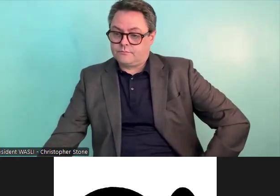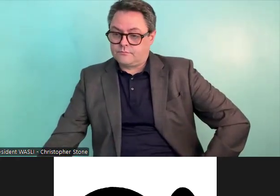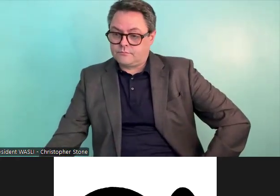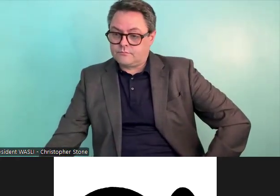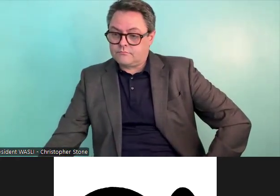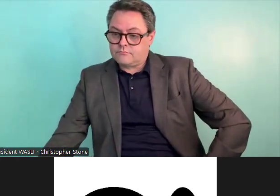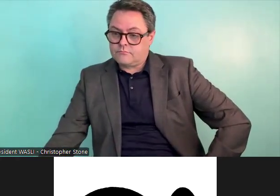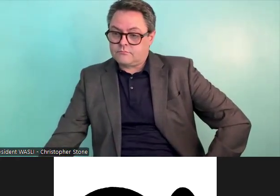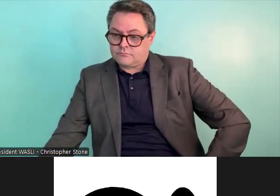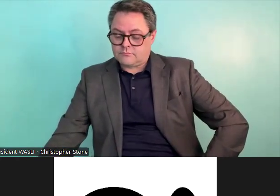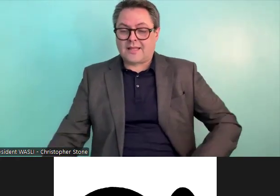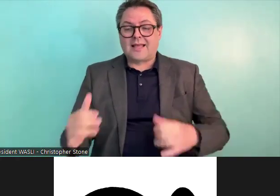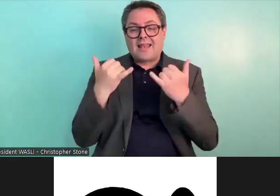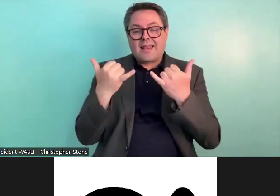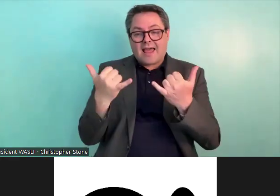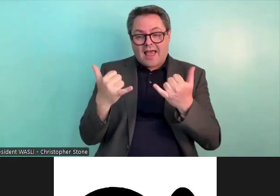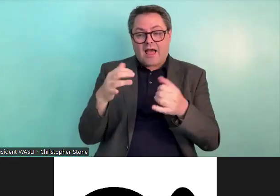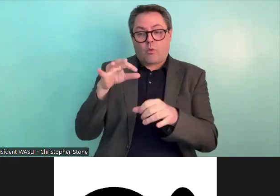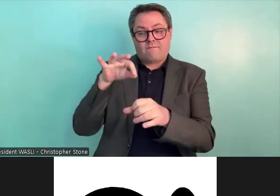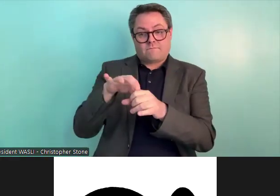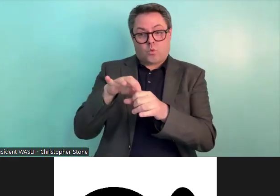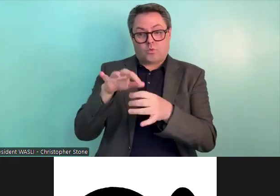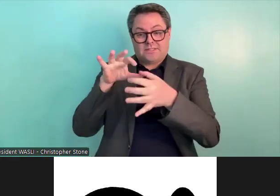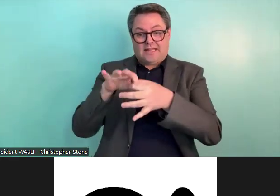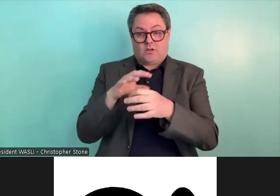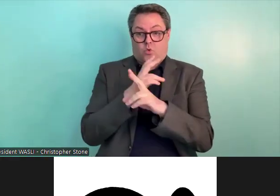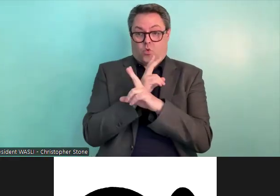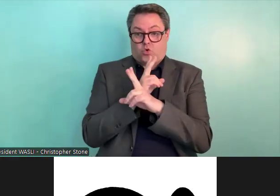members tab,